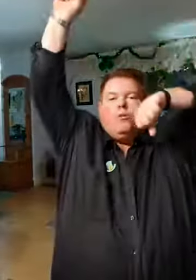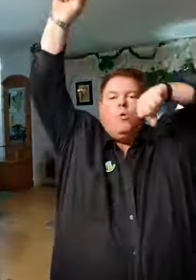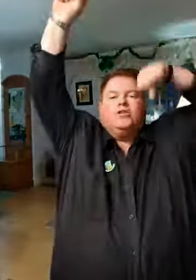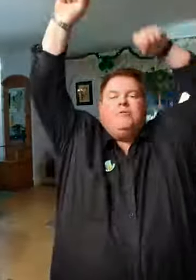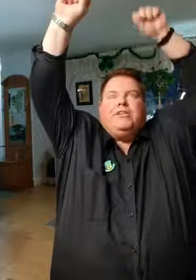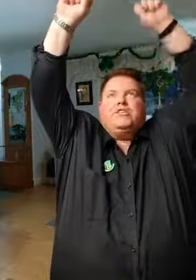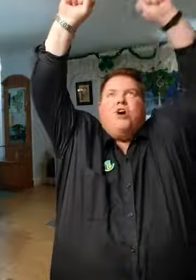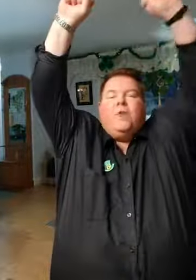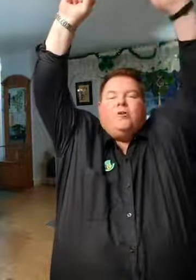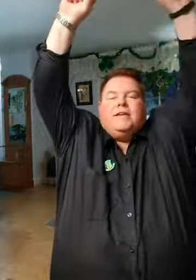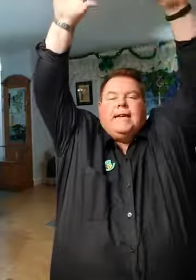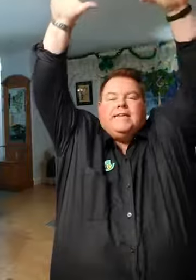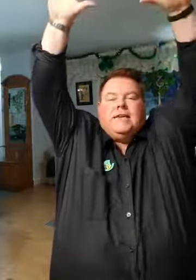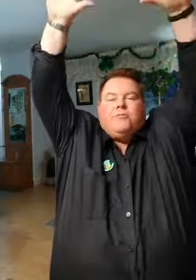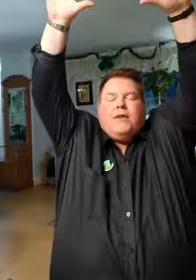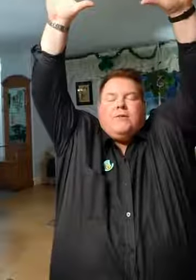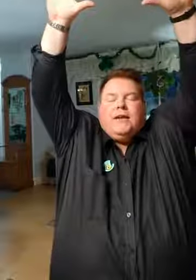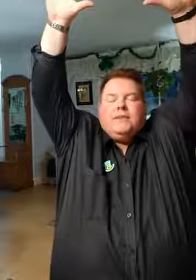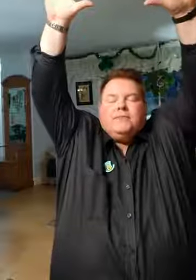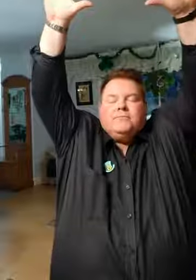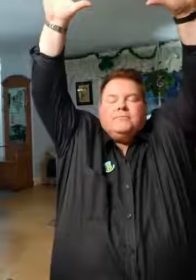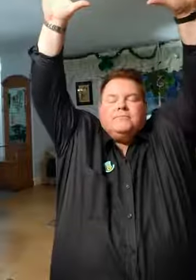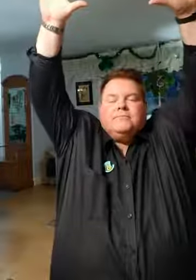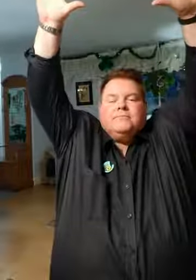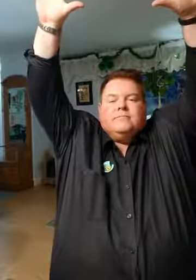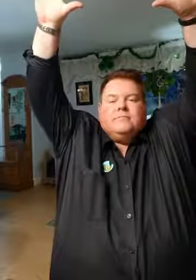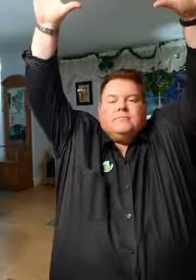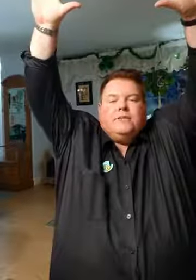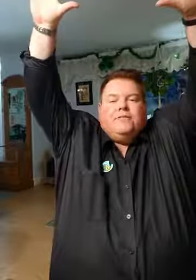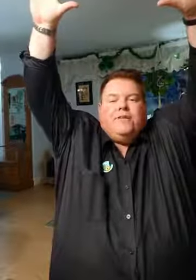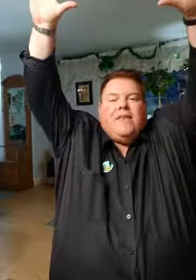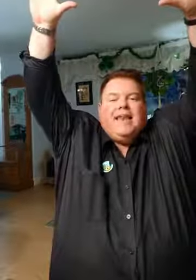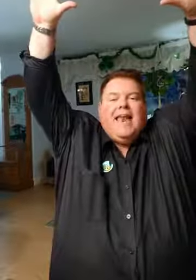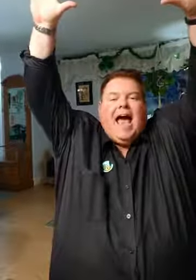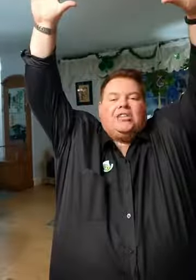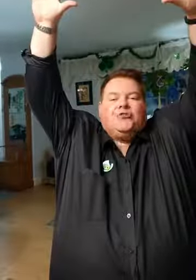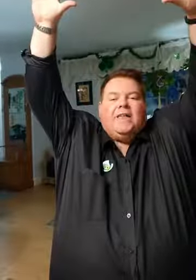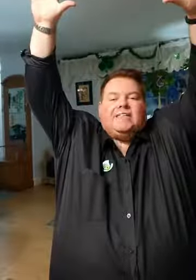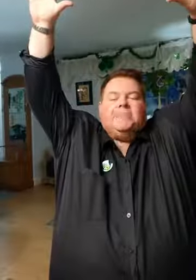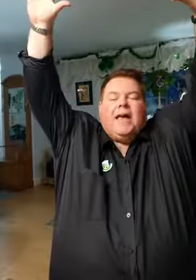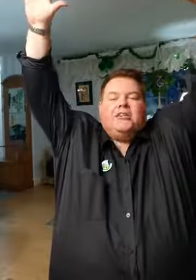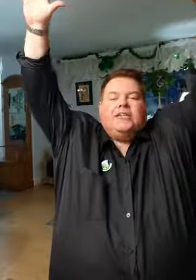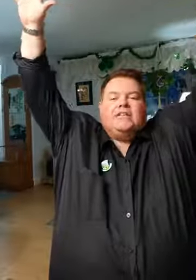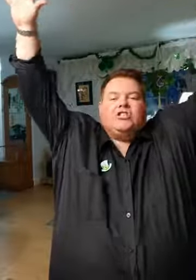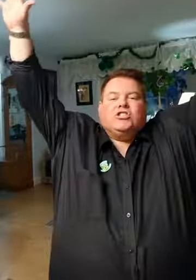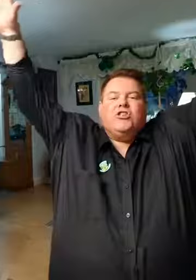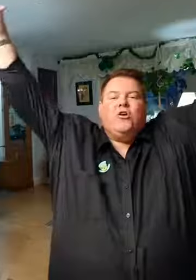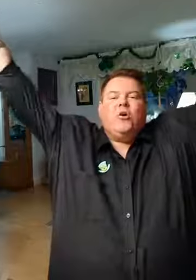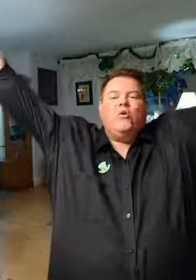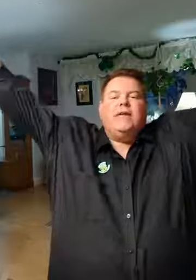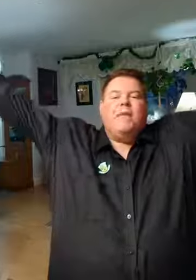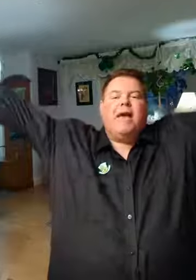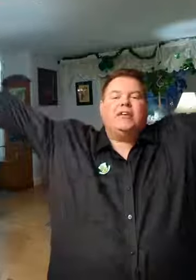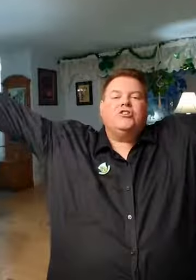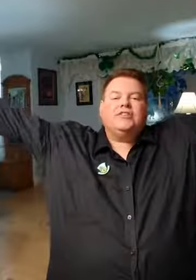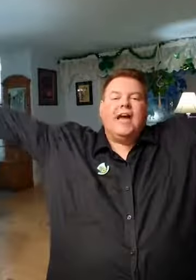Once we reach the top, we're going to take a deep breath in. Feel that natural expansion and slowly come back to your sides as